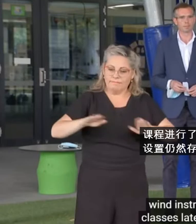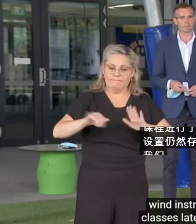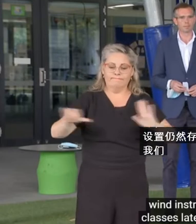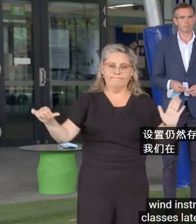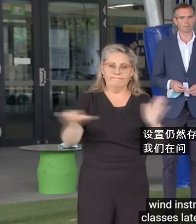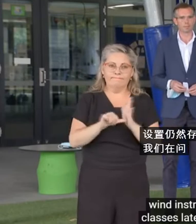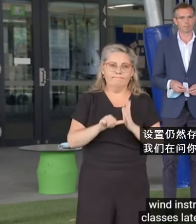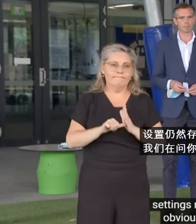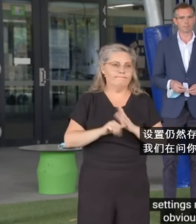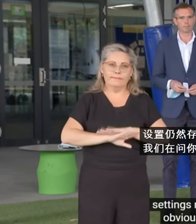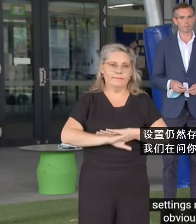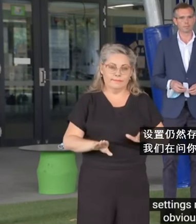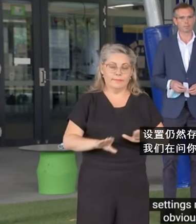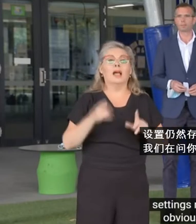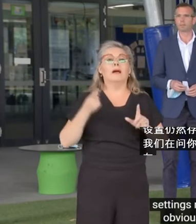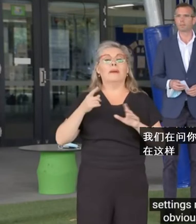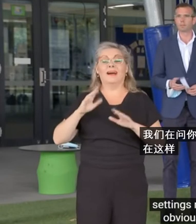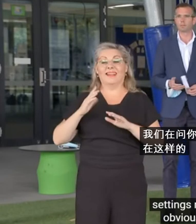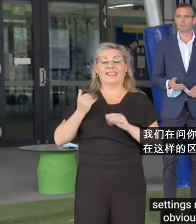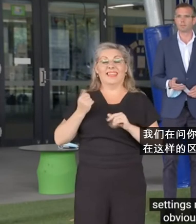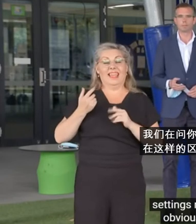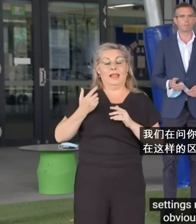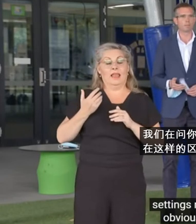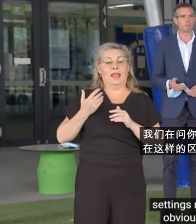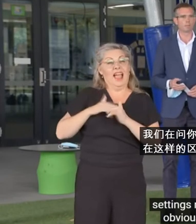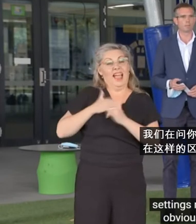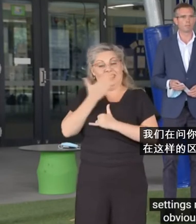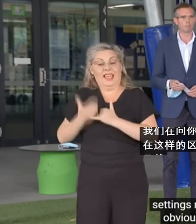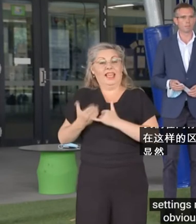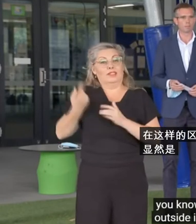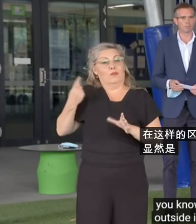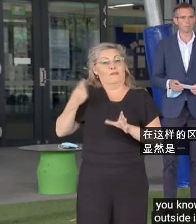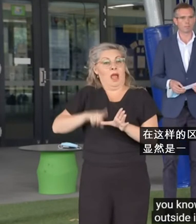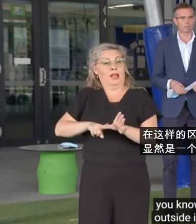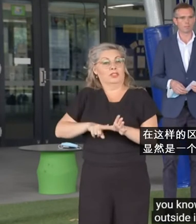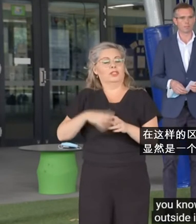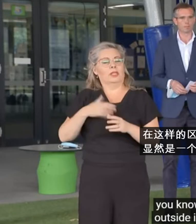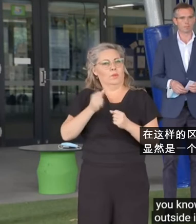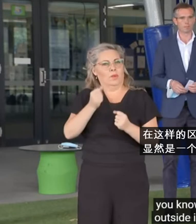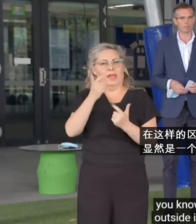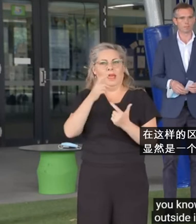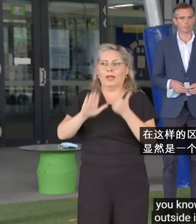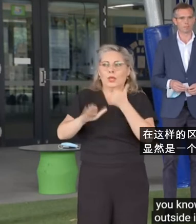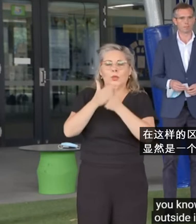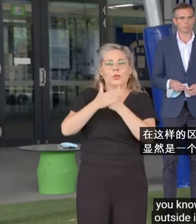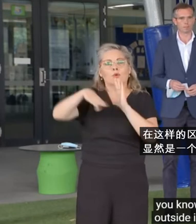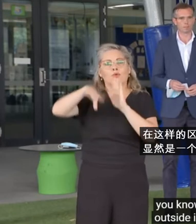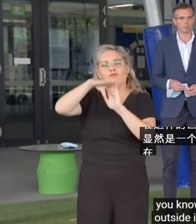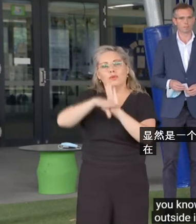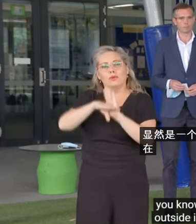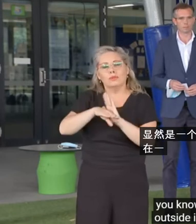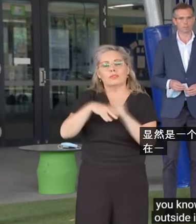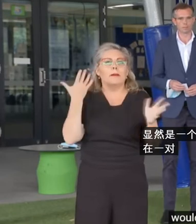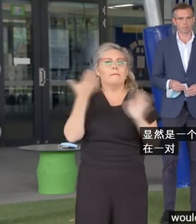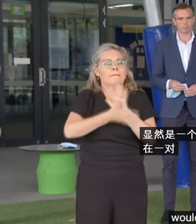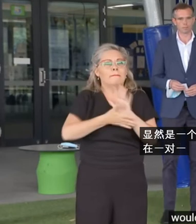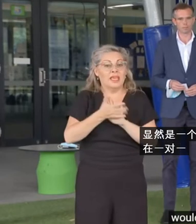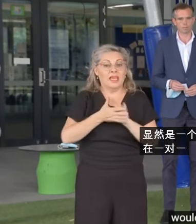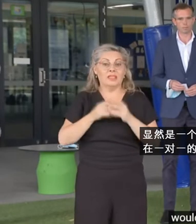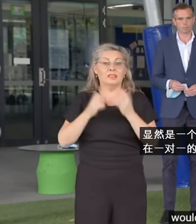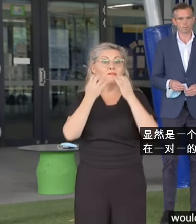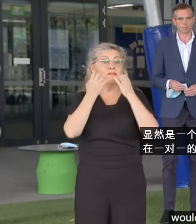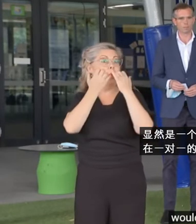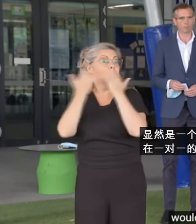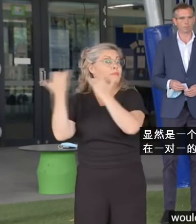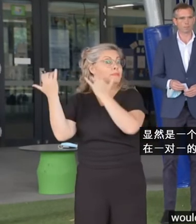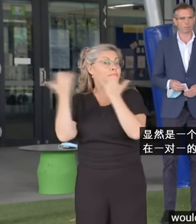So obviously we're asking, you know, if they can do it outside in an area like this would obviously be a good idea, but if you need to do it